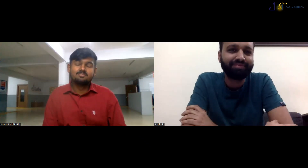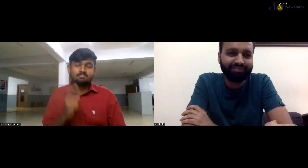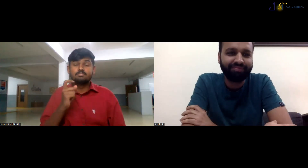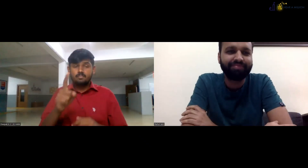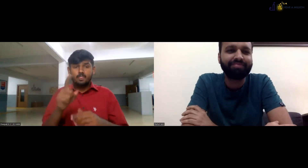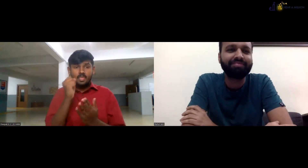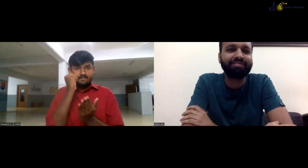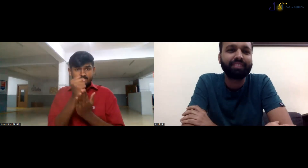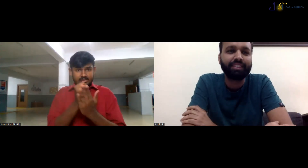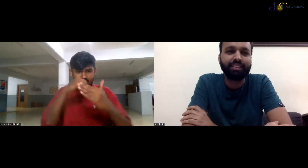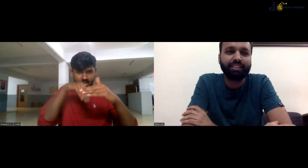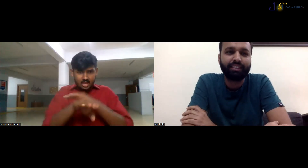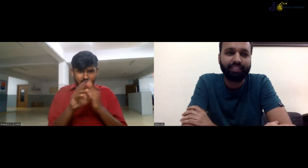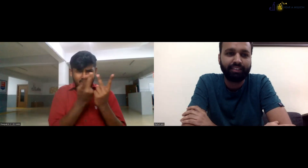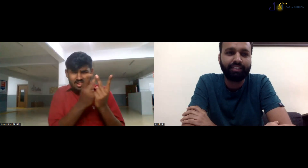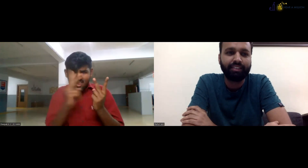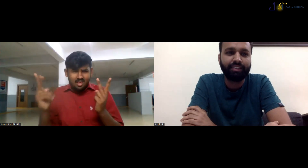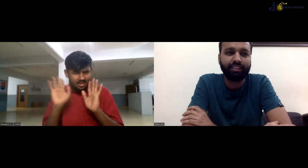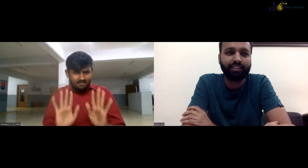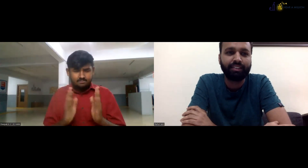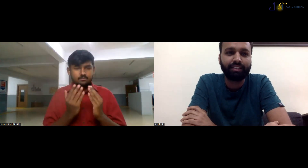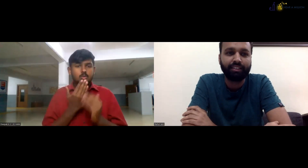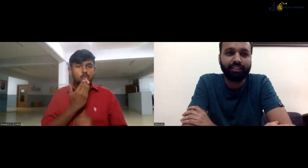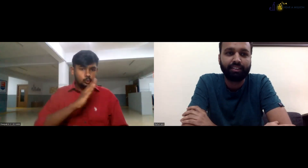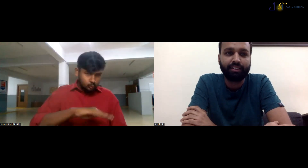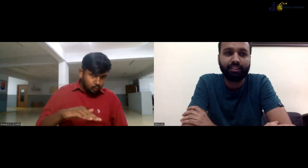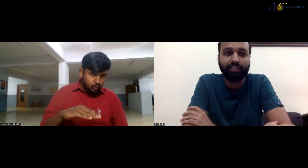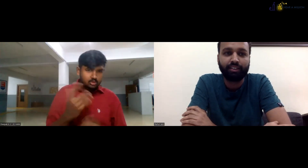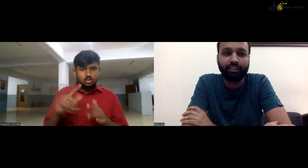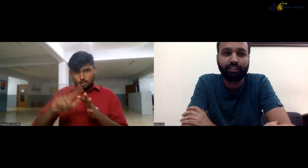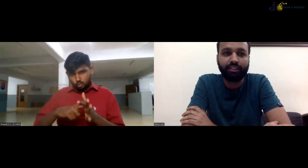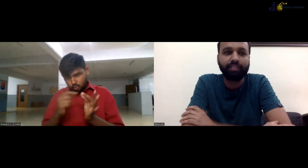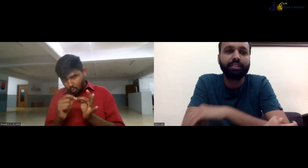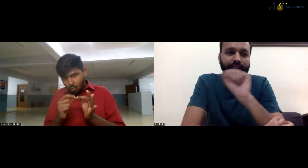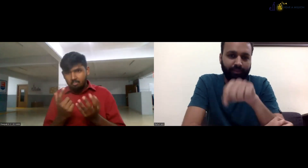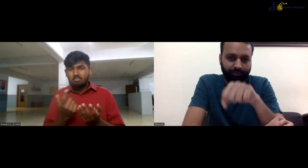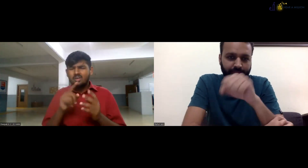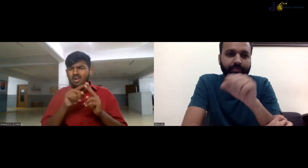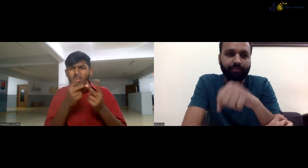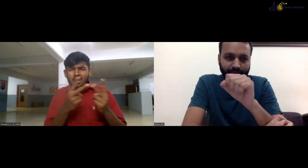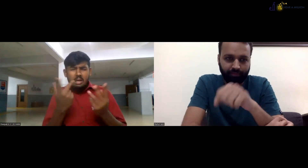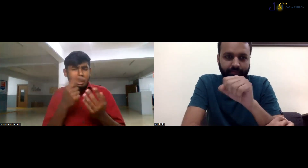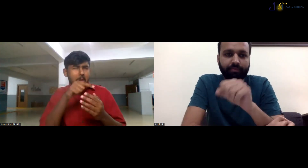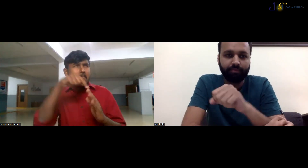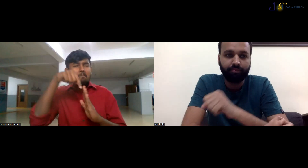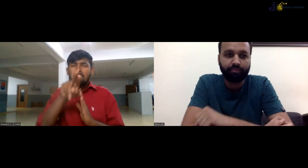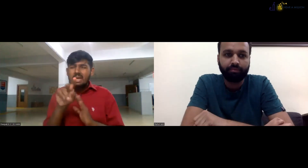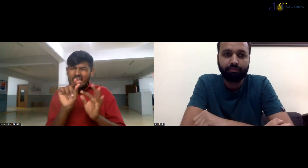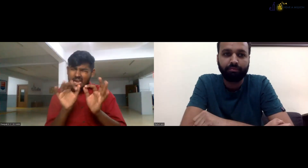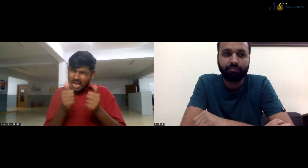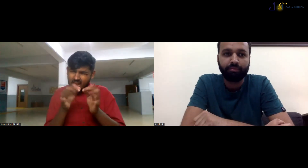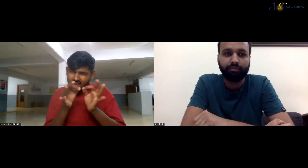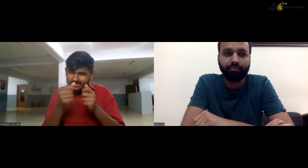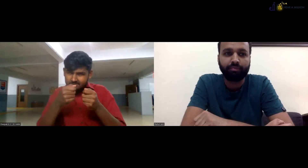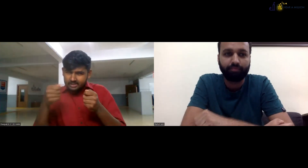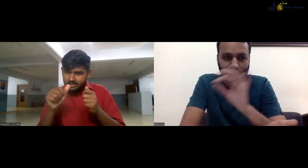so many different events. So yeah, it makes it easy. So are there different rates also, for example,